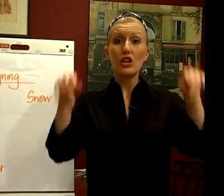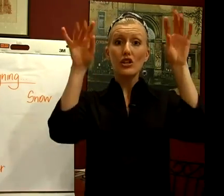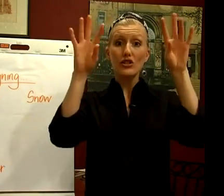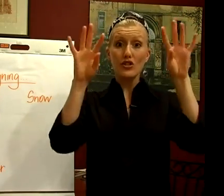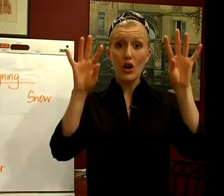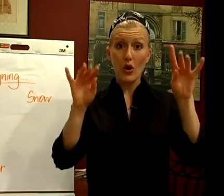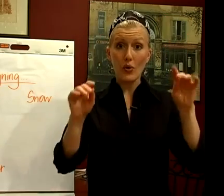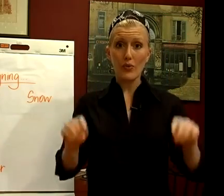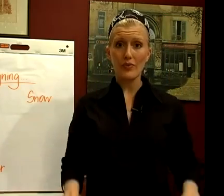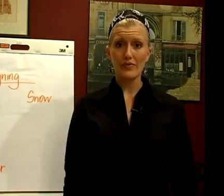snow.